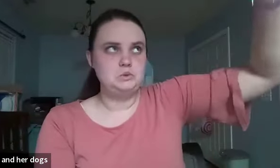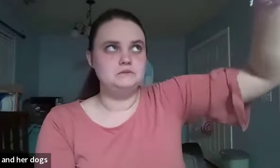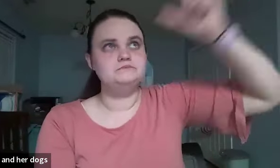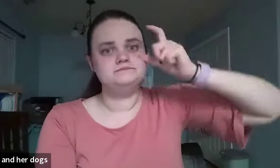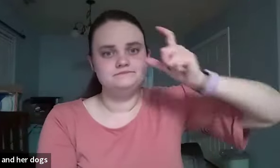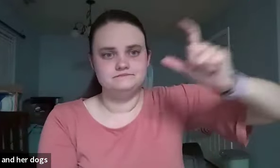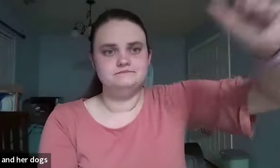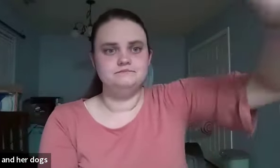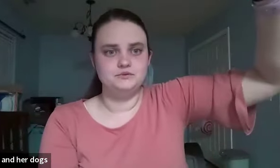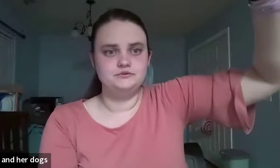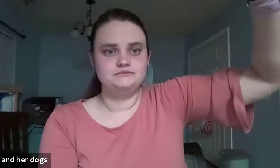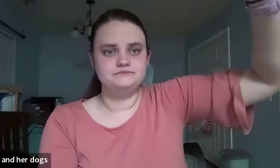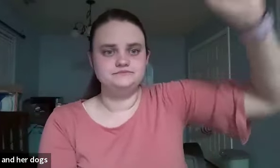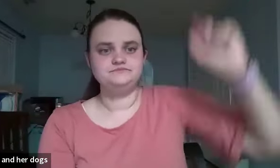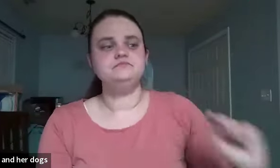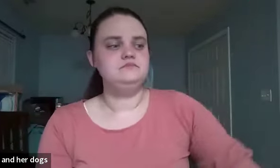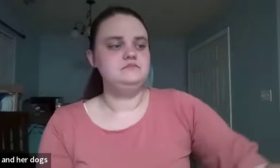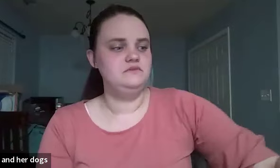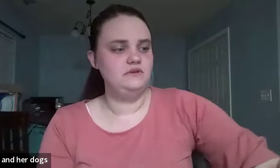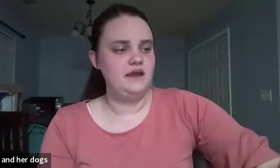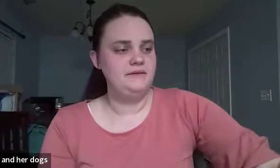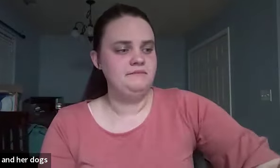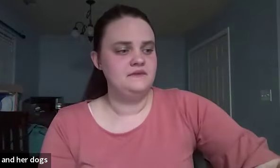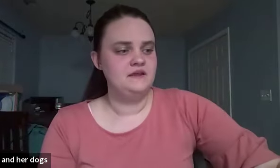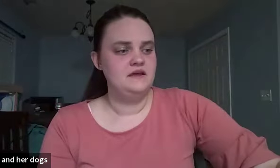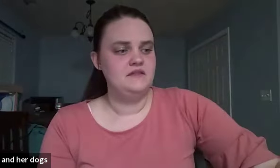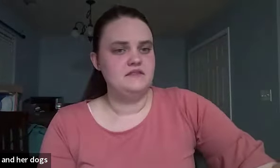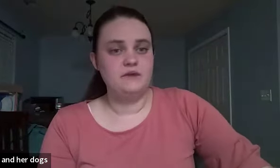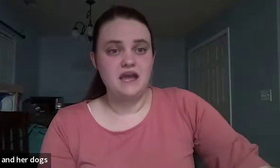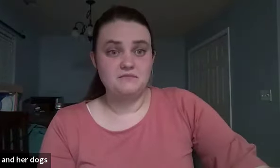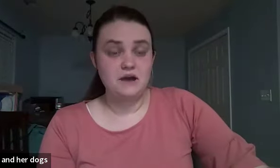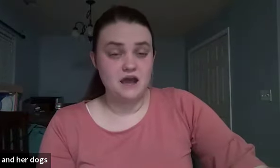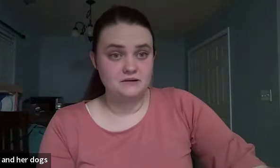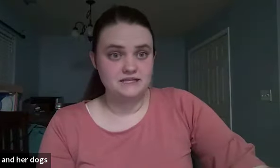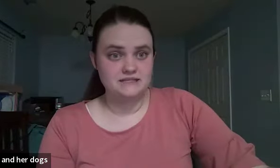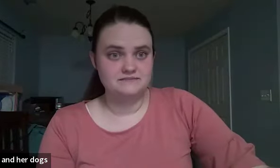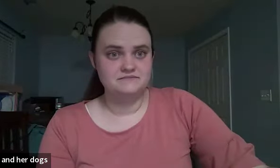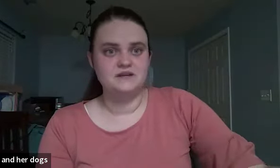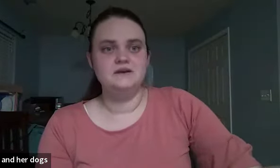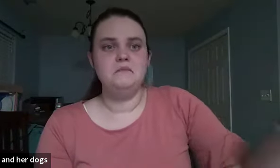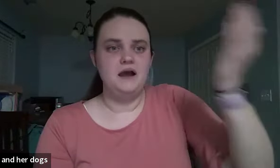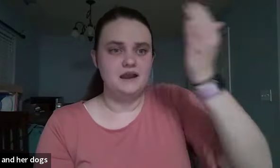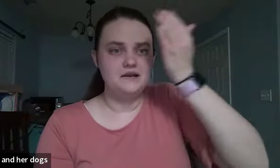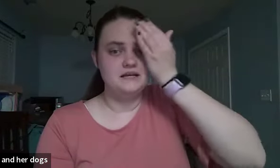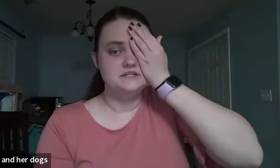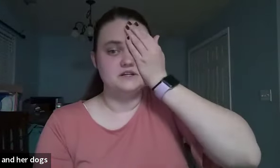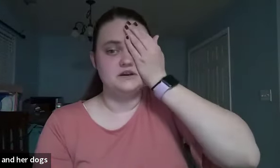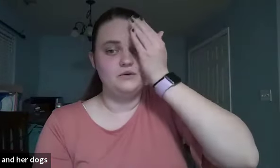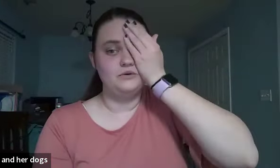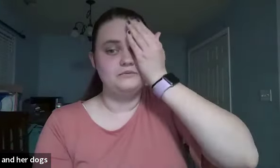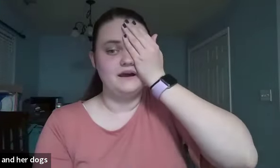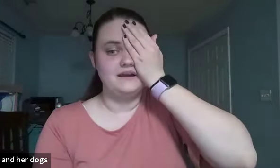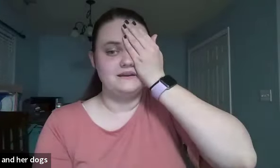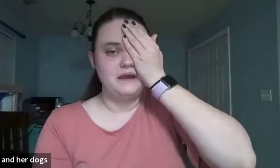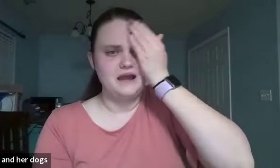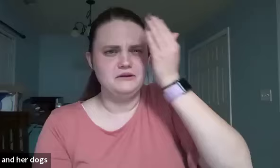Moon. Moon. Okay. Then we have pirate. Pirate is you're gonna hold pie.